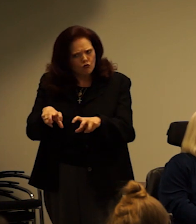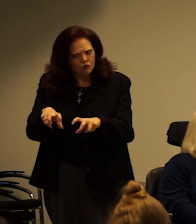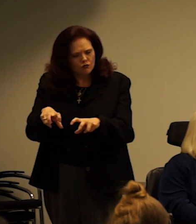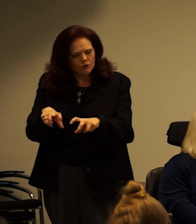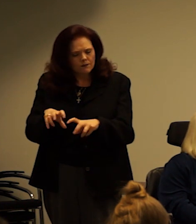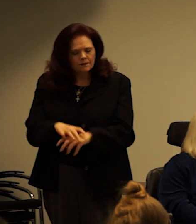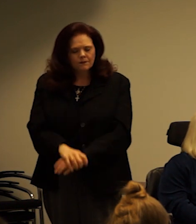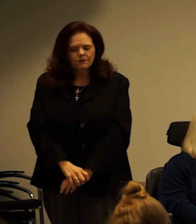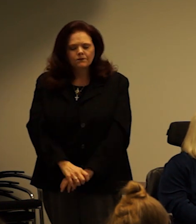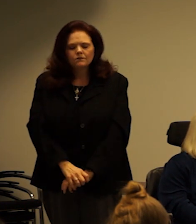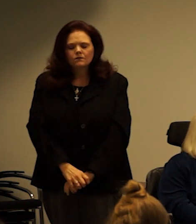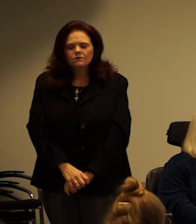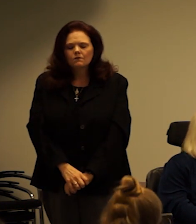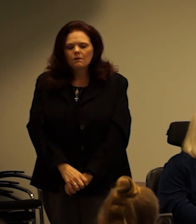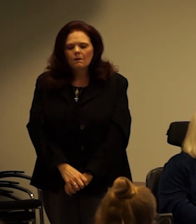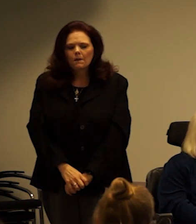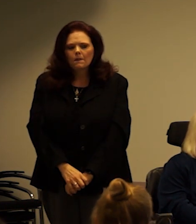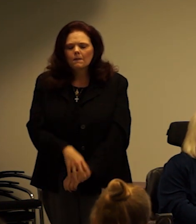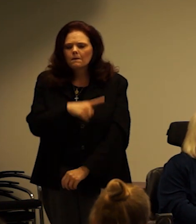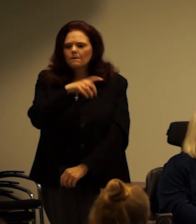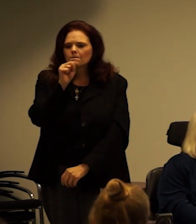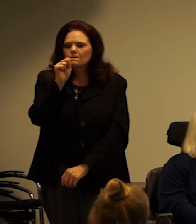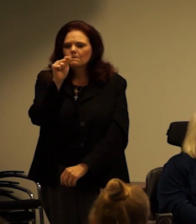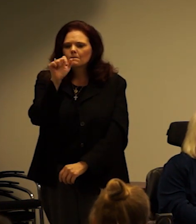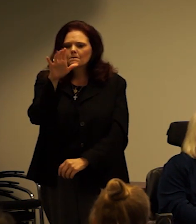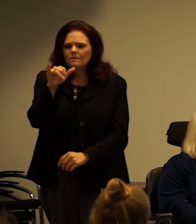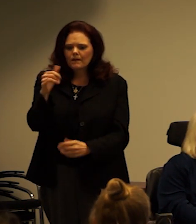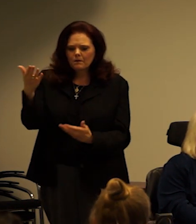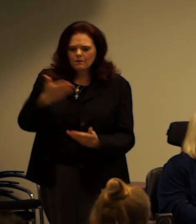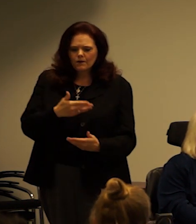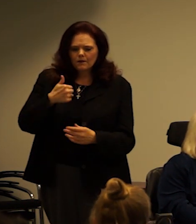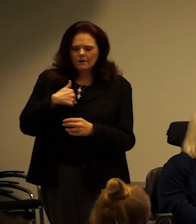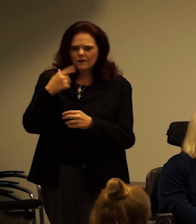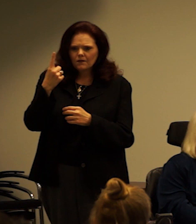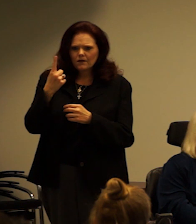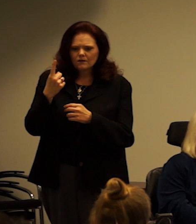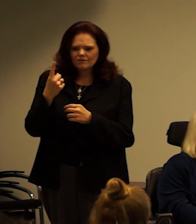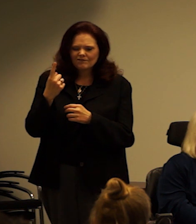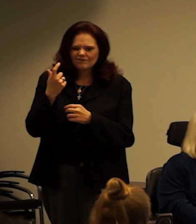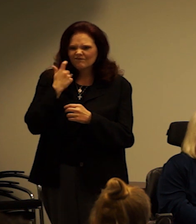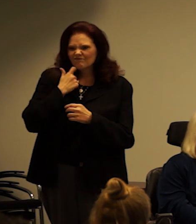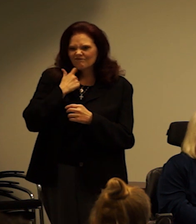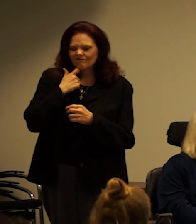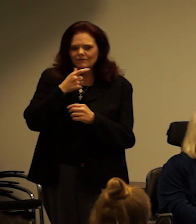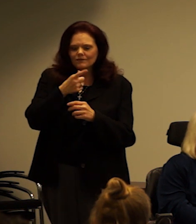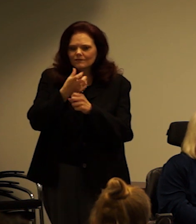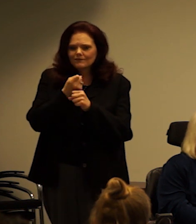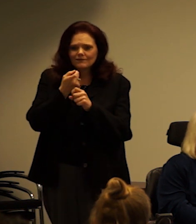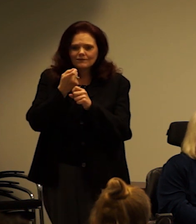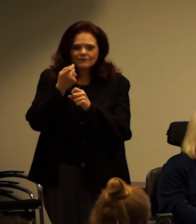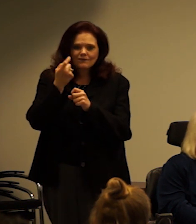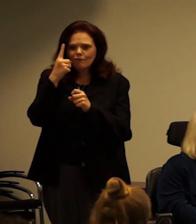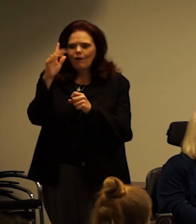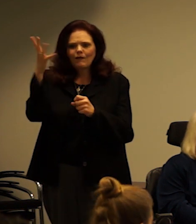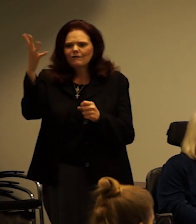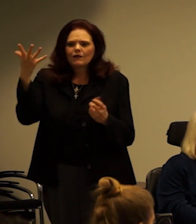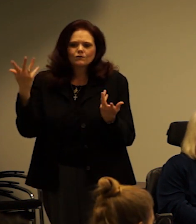them. Stacy brought me one not long ago. She got it for $5.